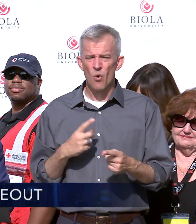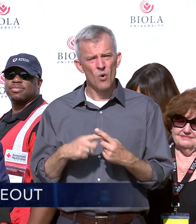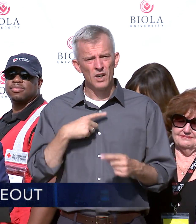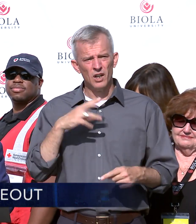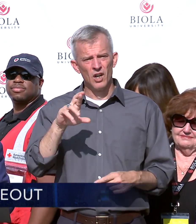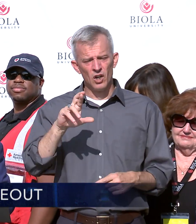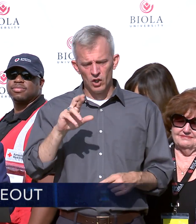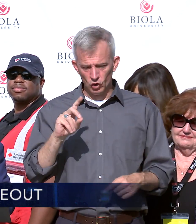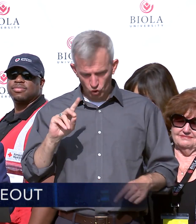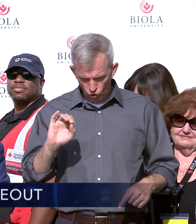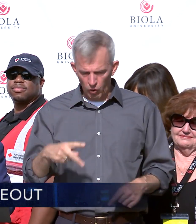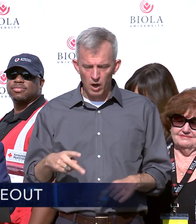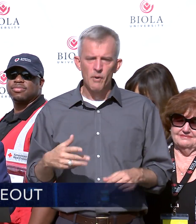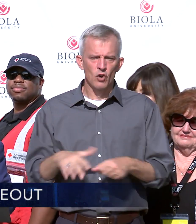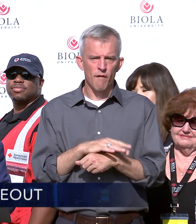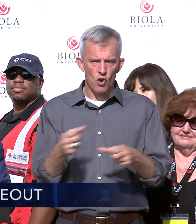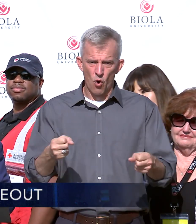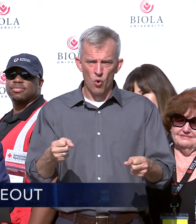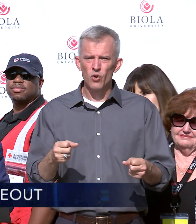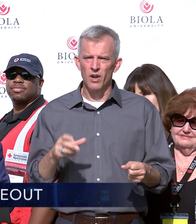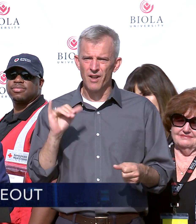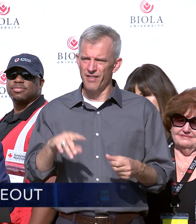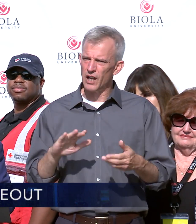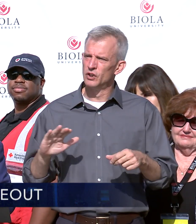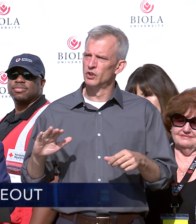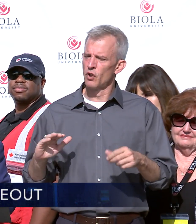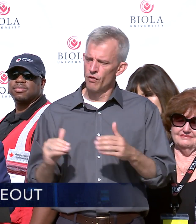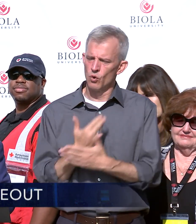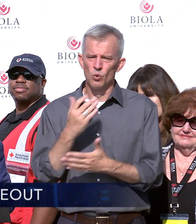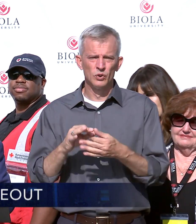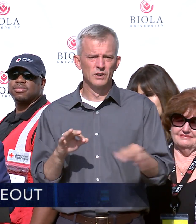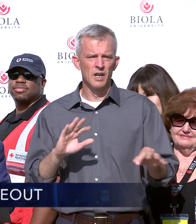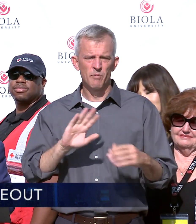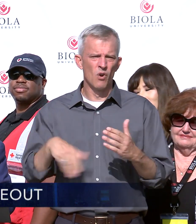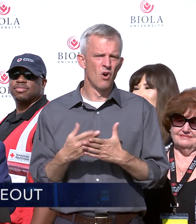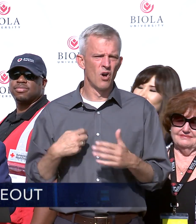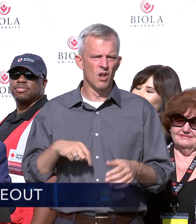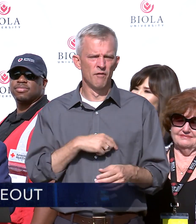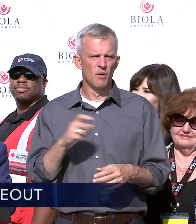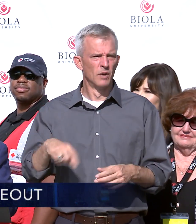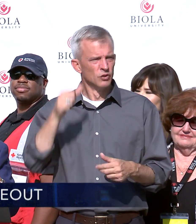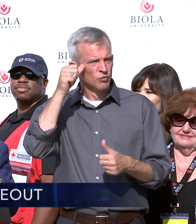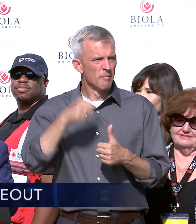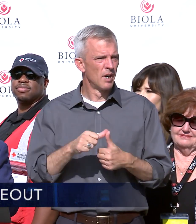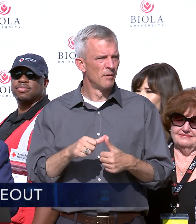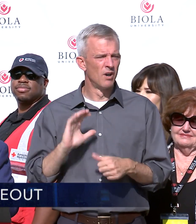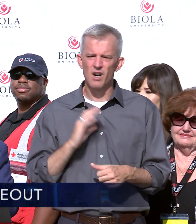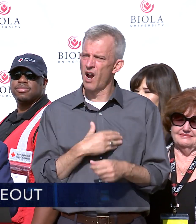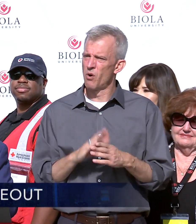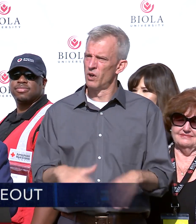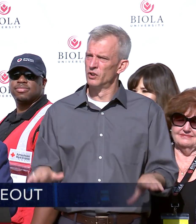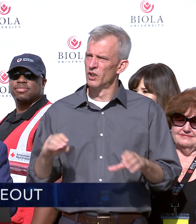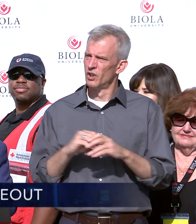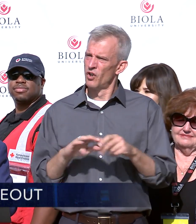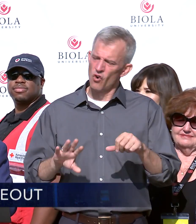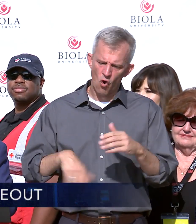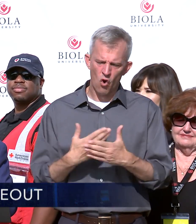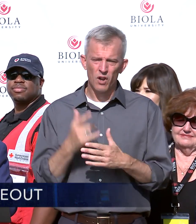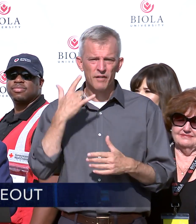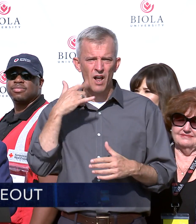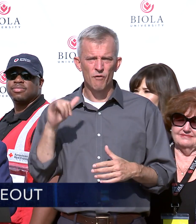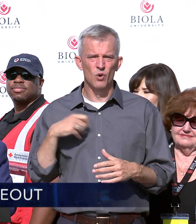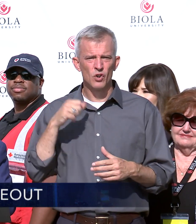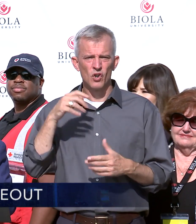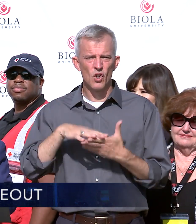cover, and hold on, I mean that is the new statement that all of us have to remember. Our kids across the state are learning that right